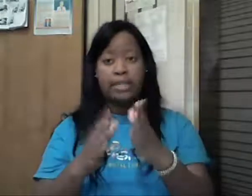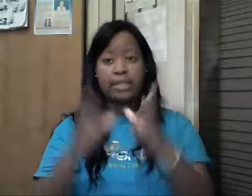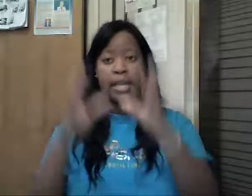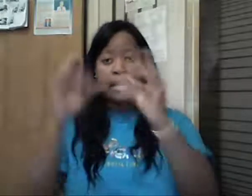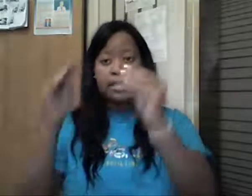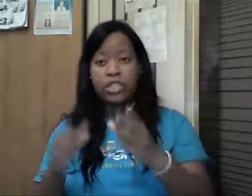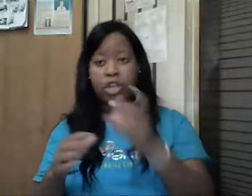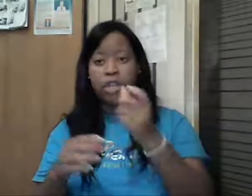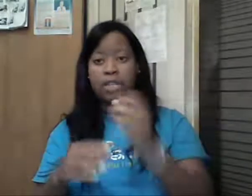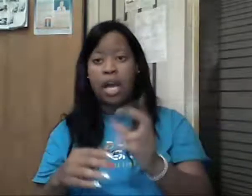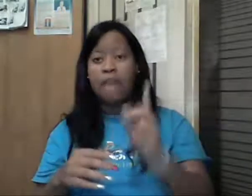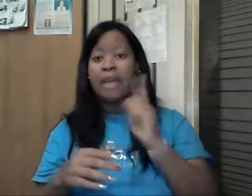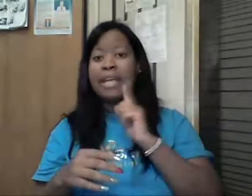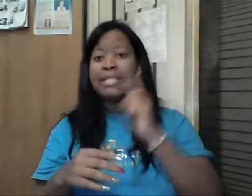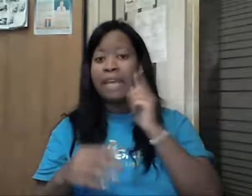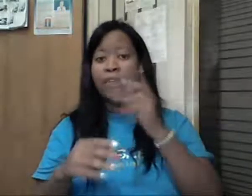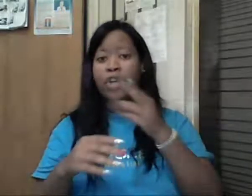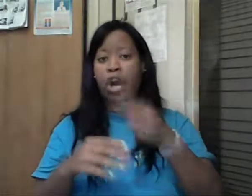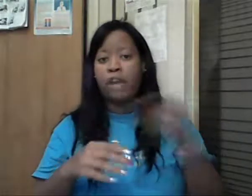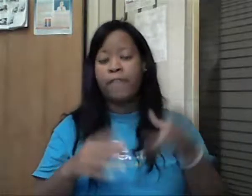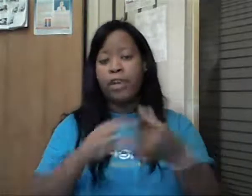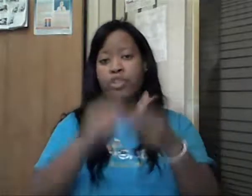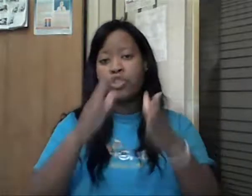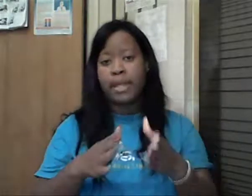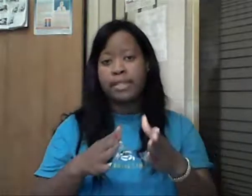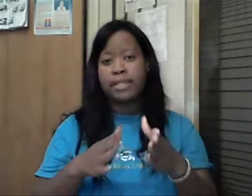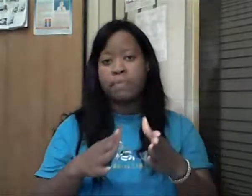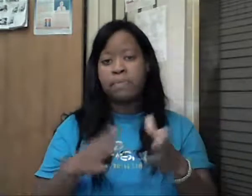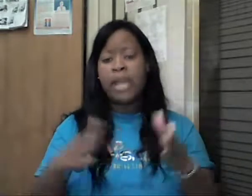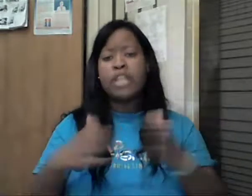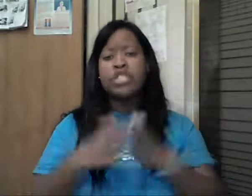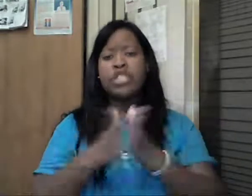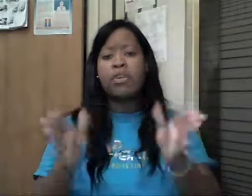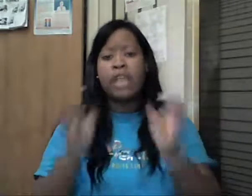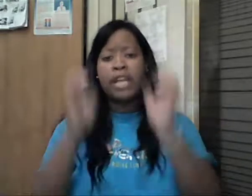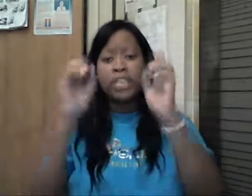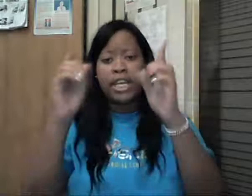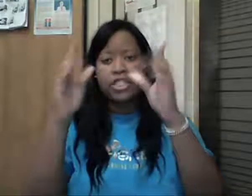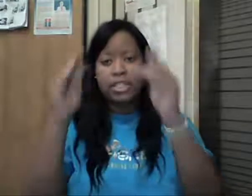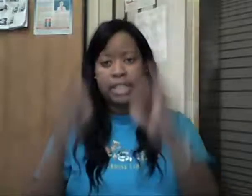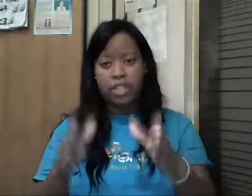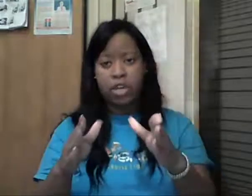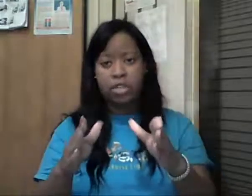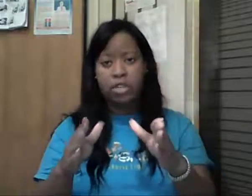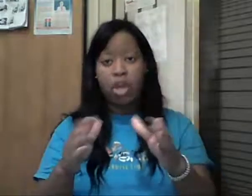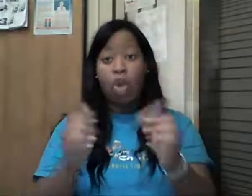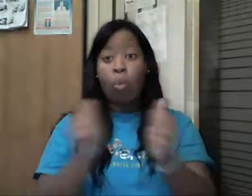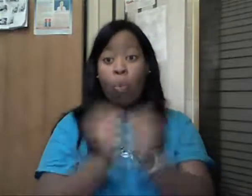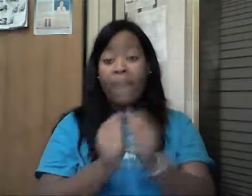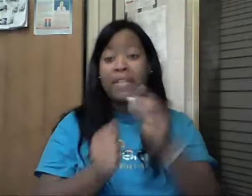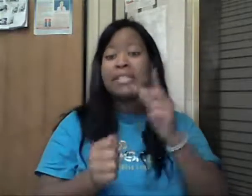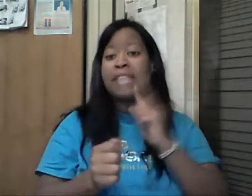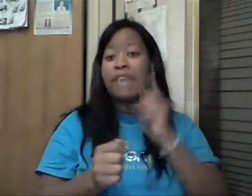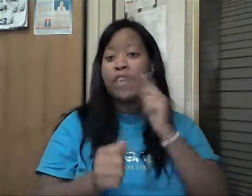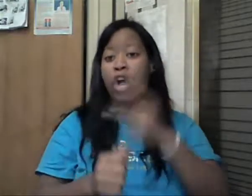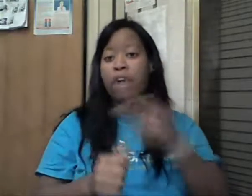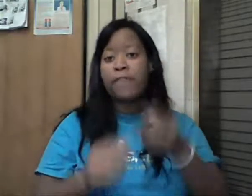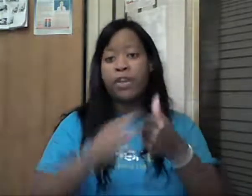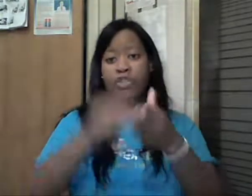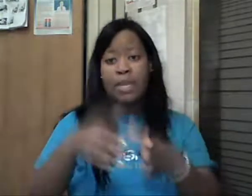Specialist Teachers of Deaf and Hard of Hearing Students, general education teachers with deaf and hard of hearing